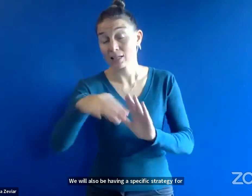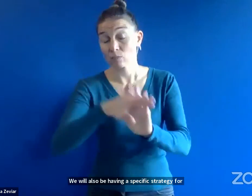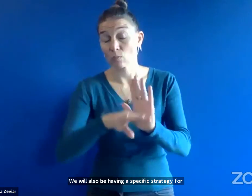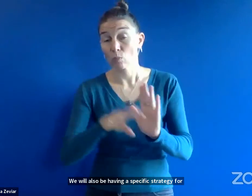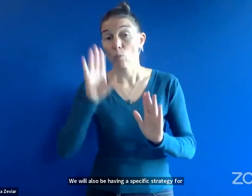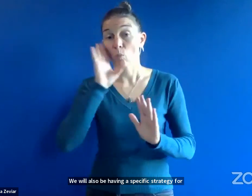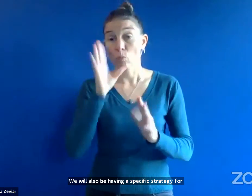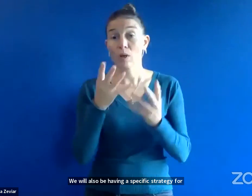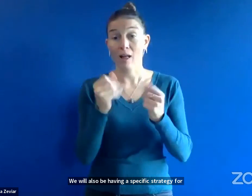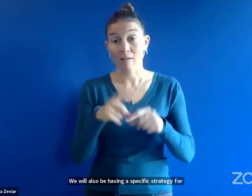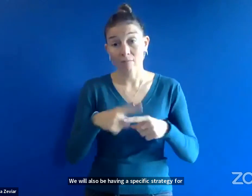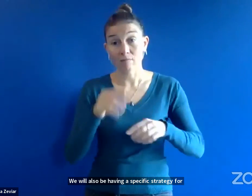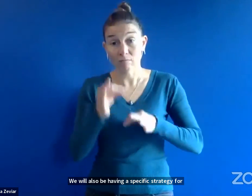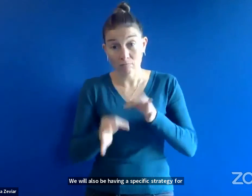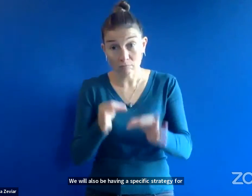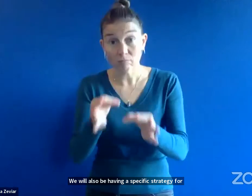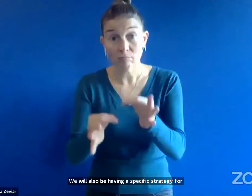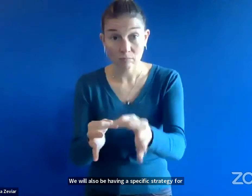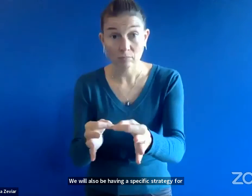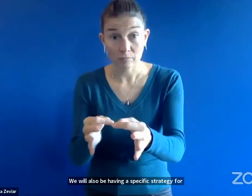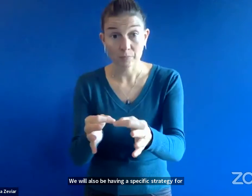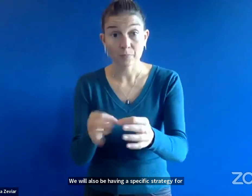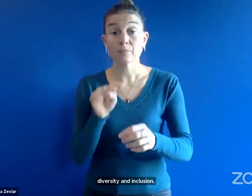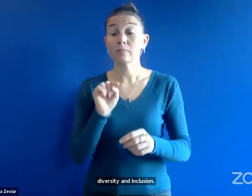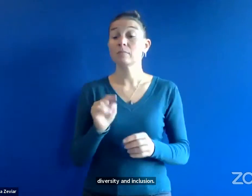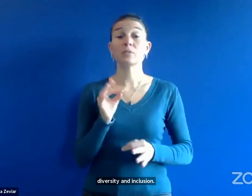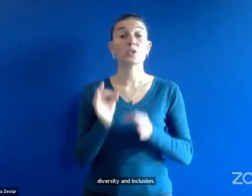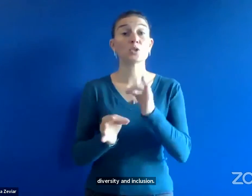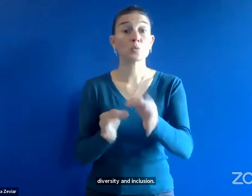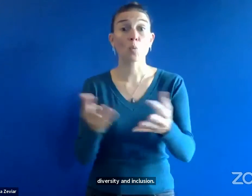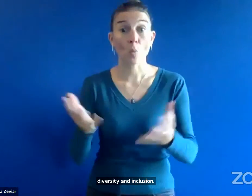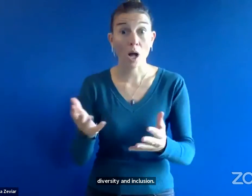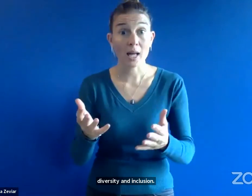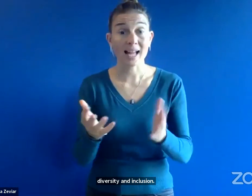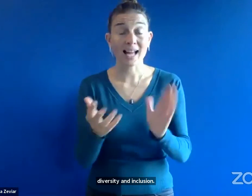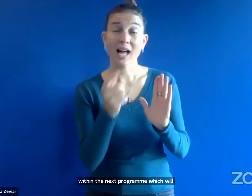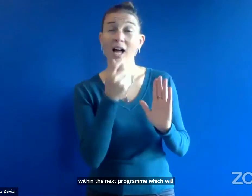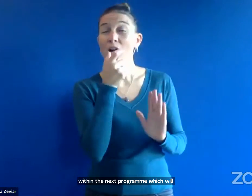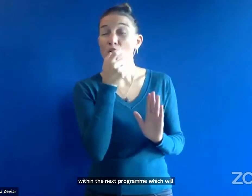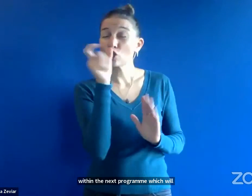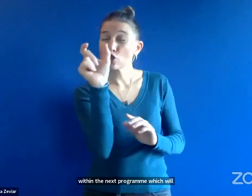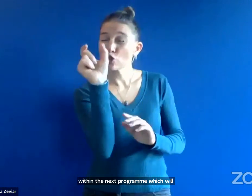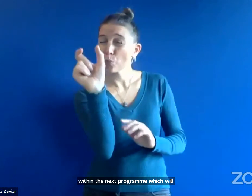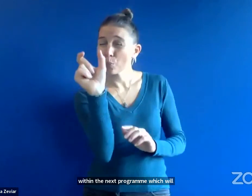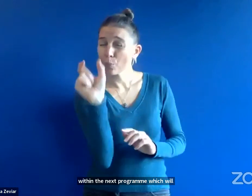us collectively have a similar terminology when it comes to